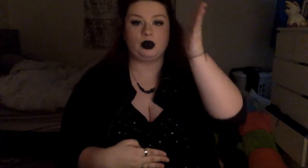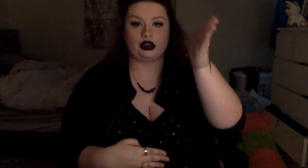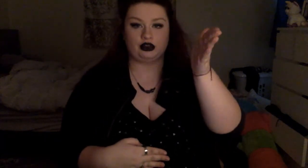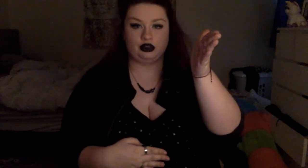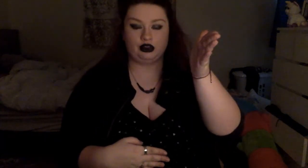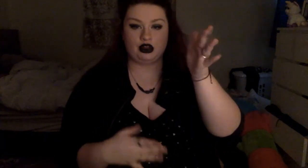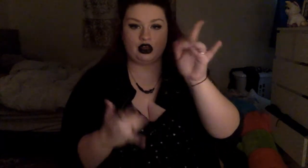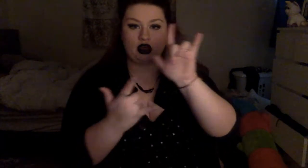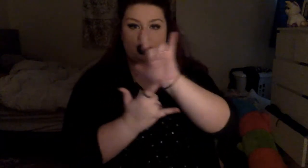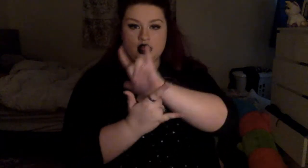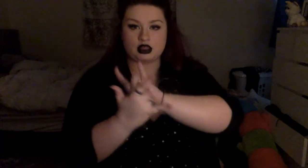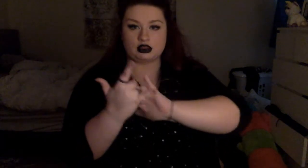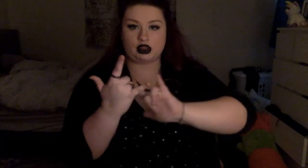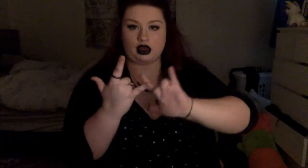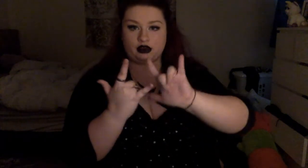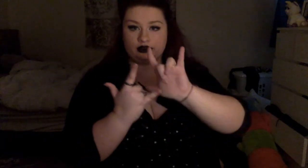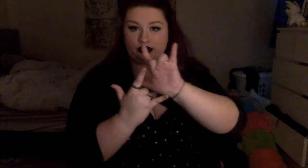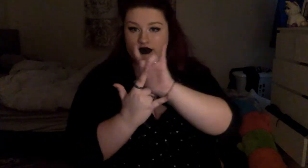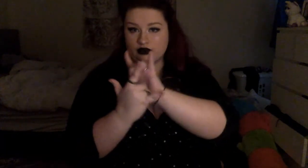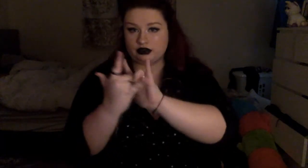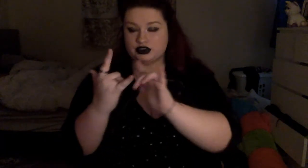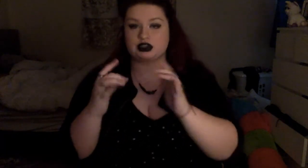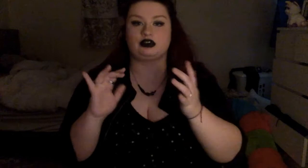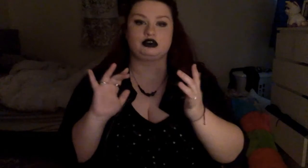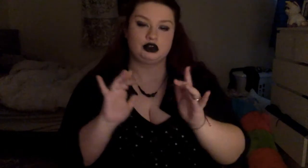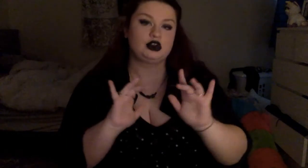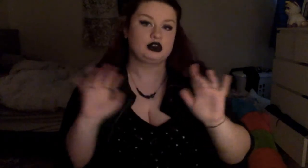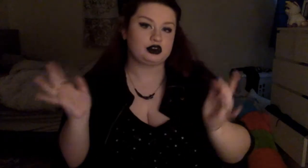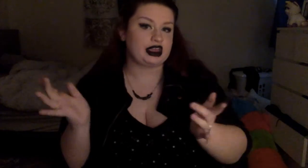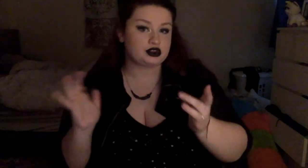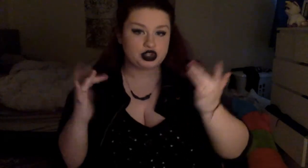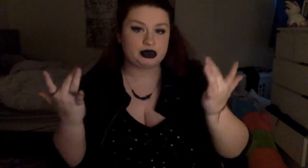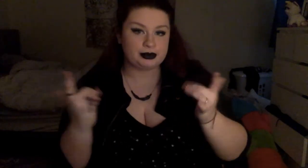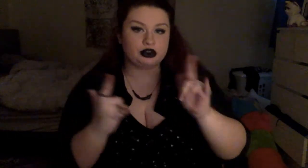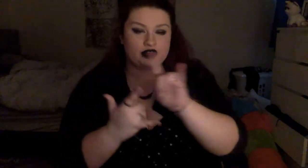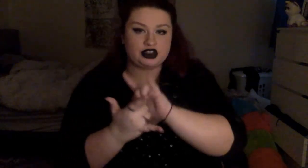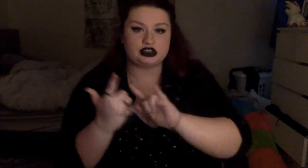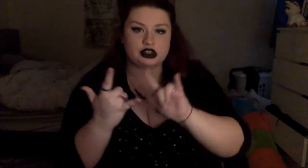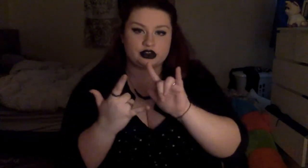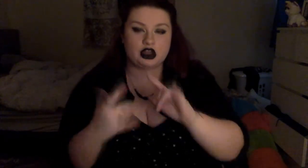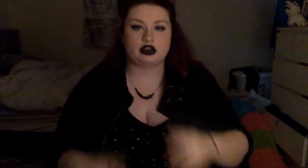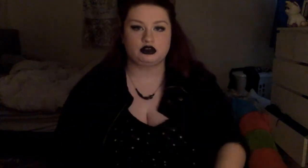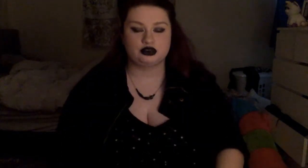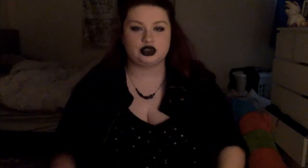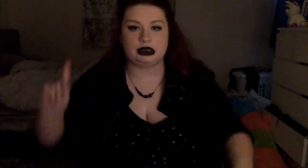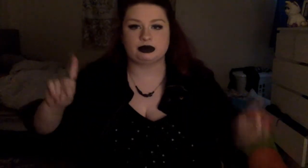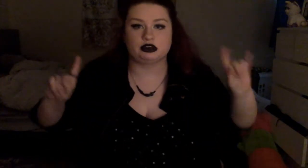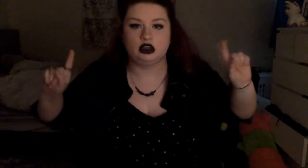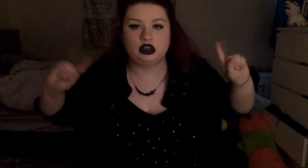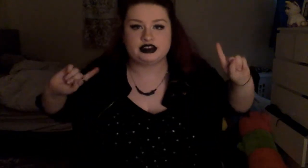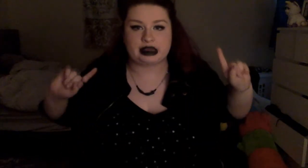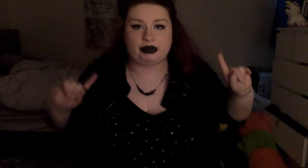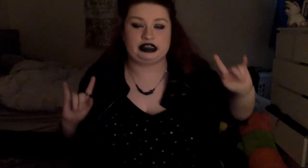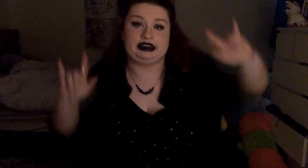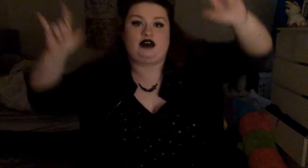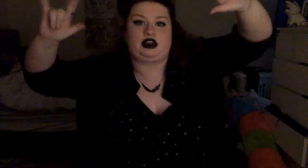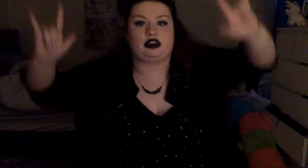will love. So, like two people loving each other, not two people separately loving